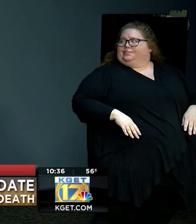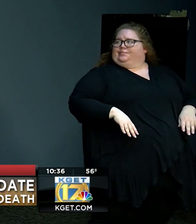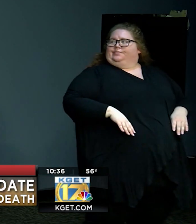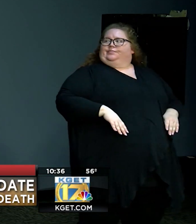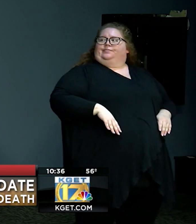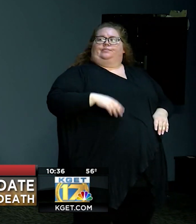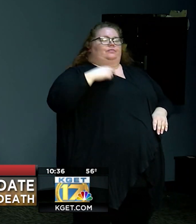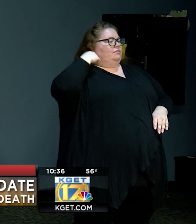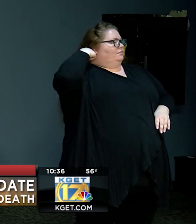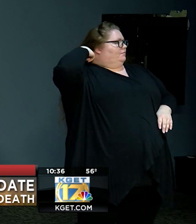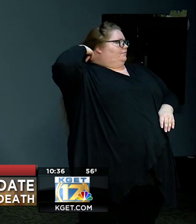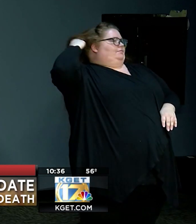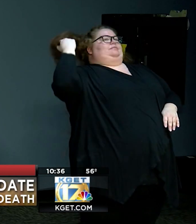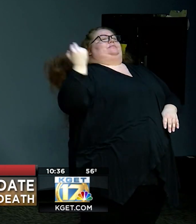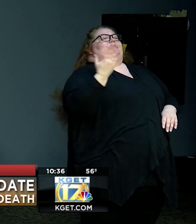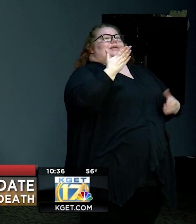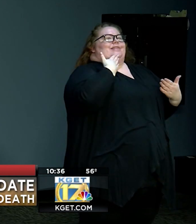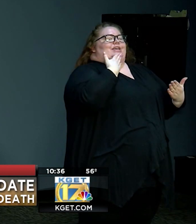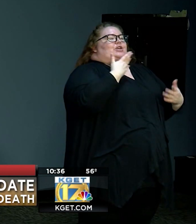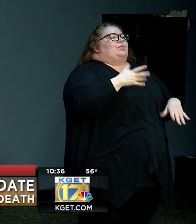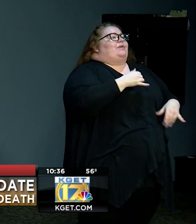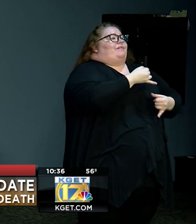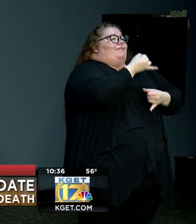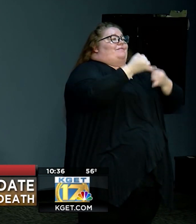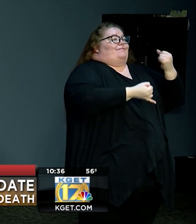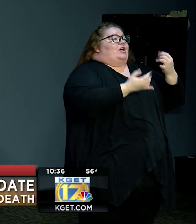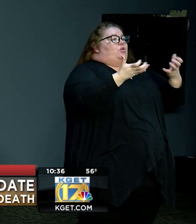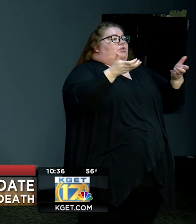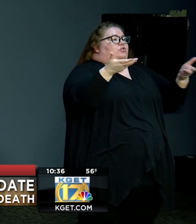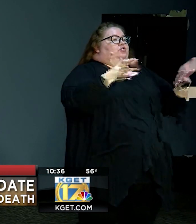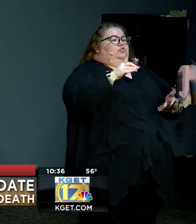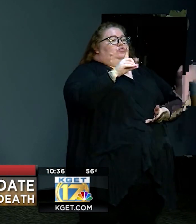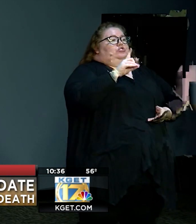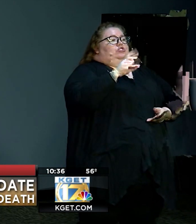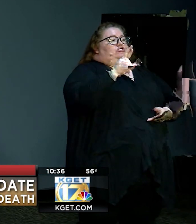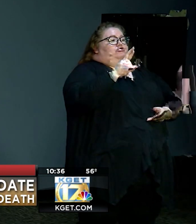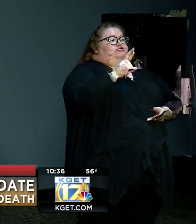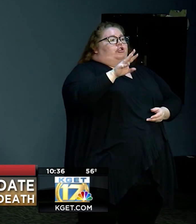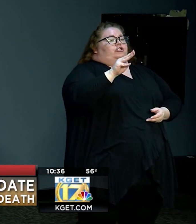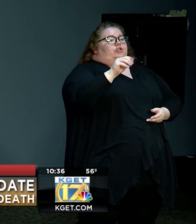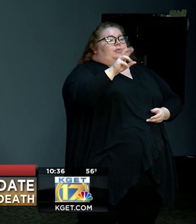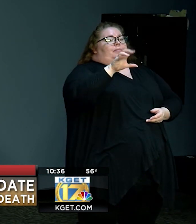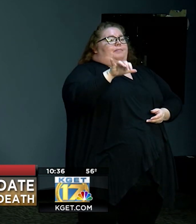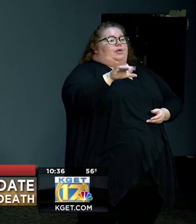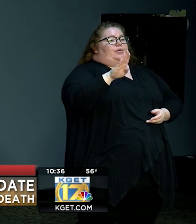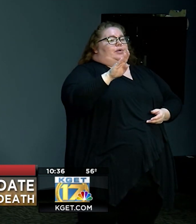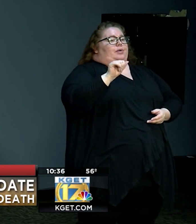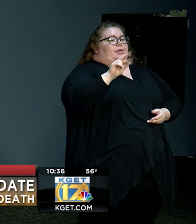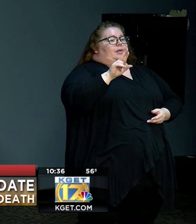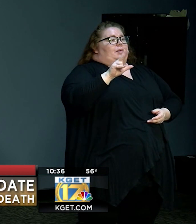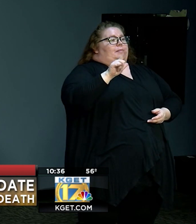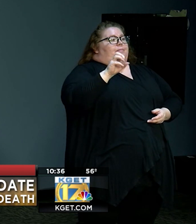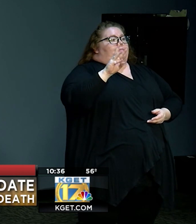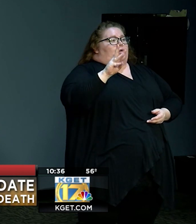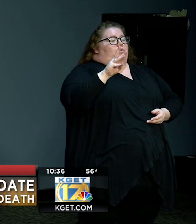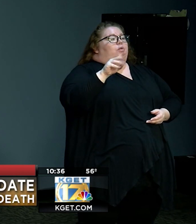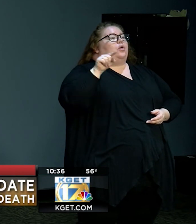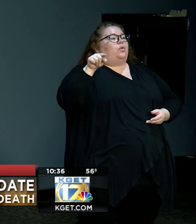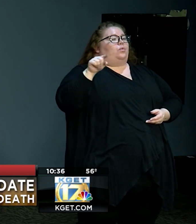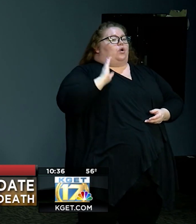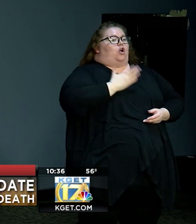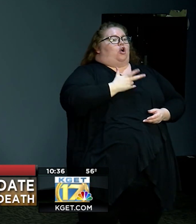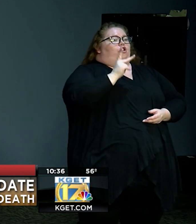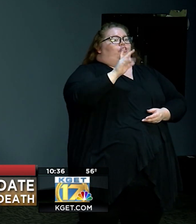Thank you, Christian. And then finally, I would like to introduce Dr. Mary Barlow, an integral partner with us at Public Health, our Kern